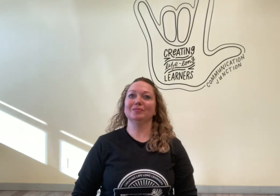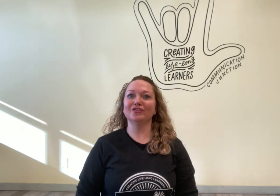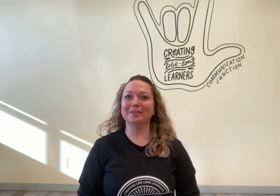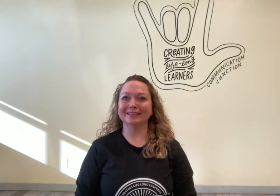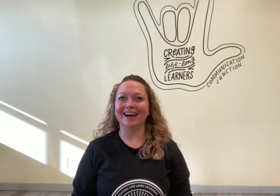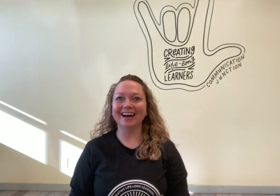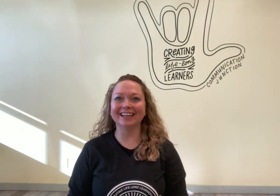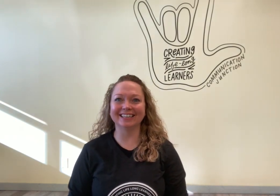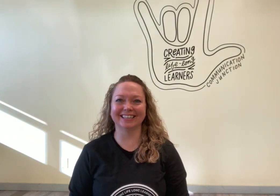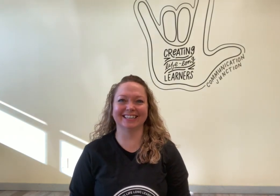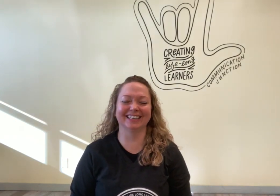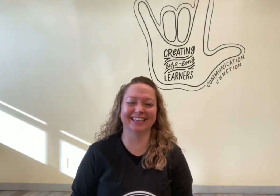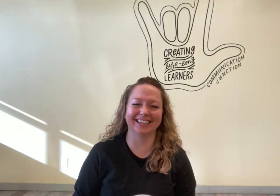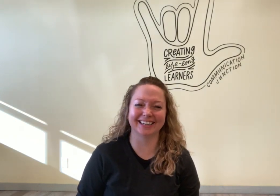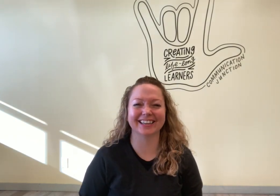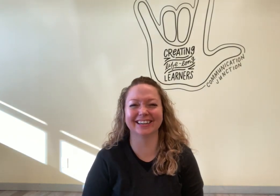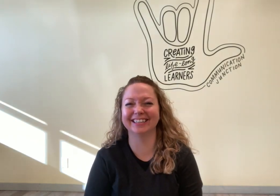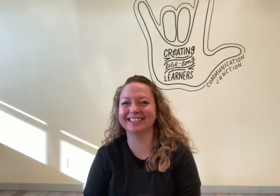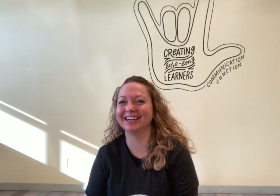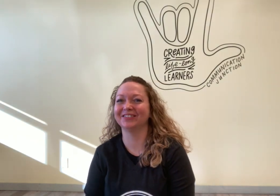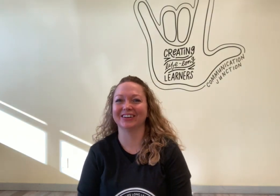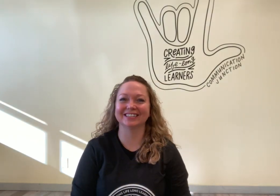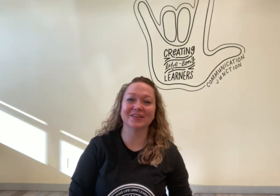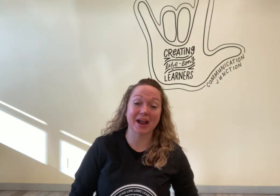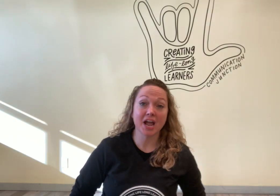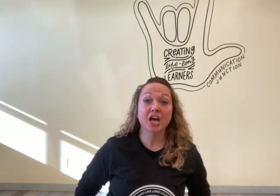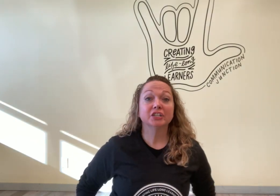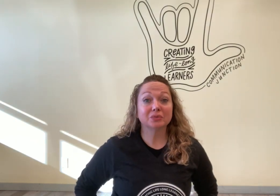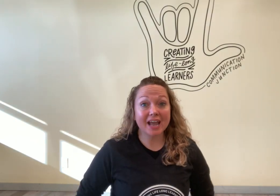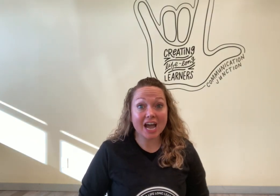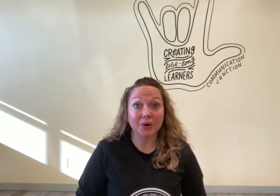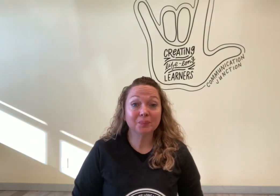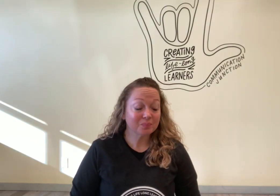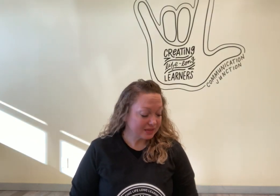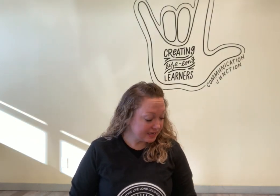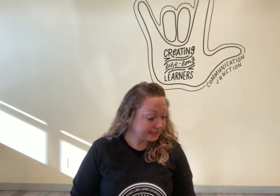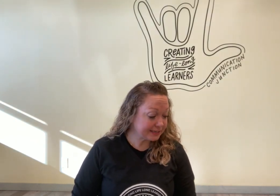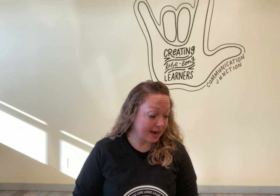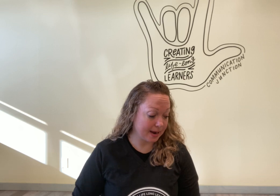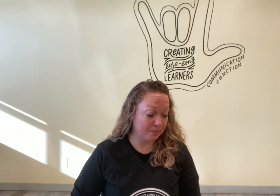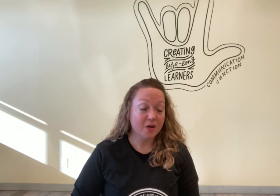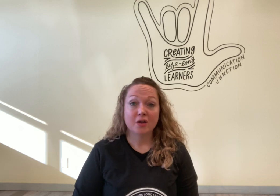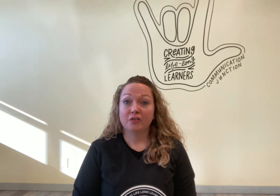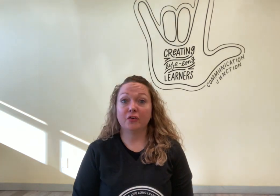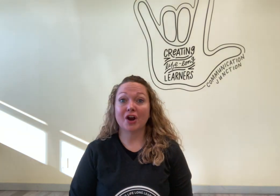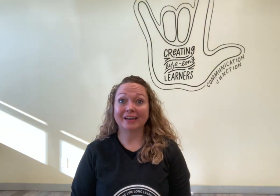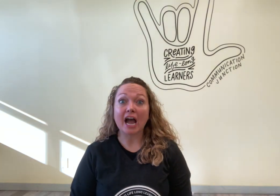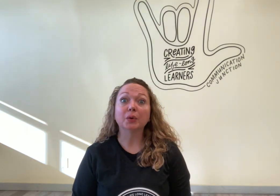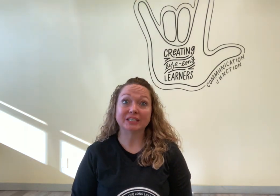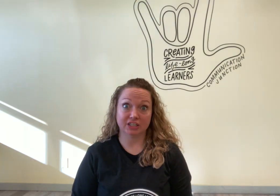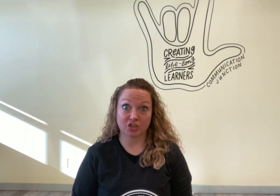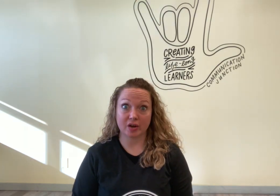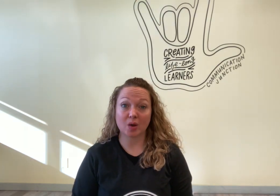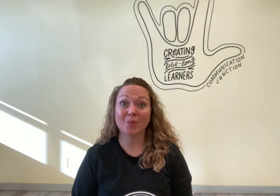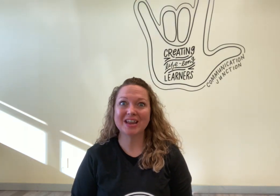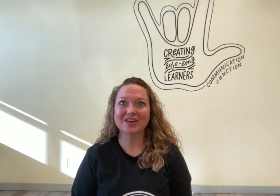movements, huh? Good job, friends. Okay, so now it is time for our counting song, and we are gonna